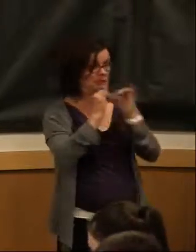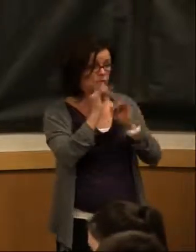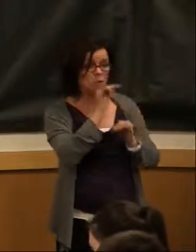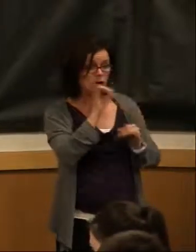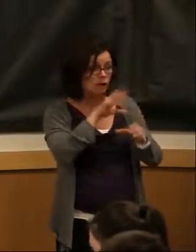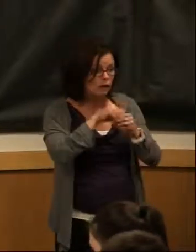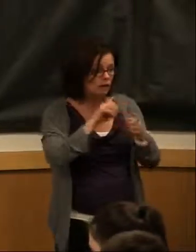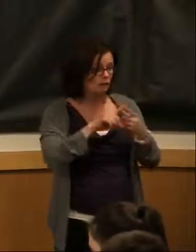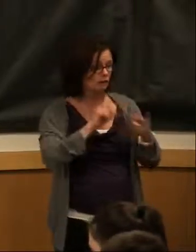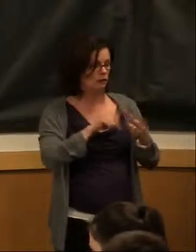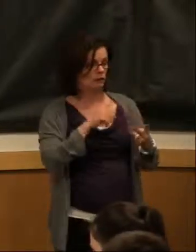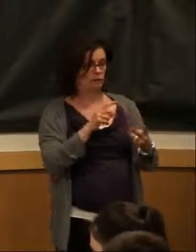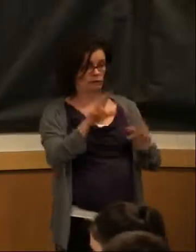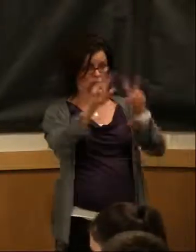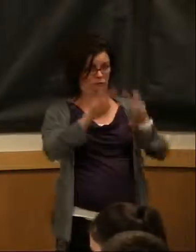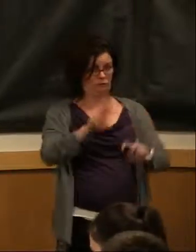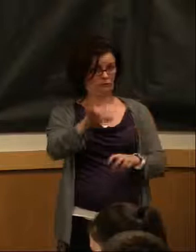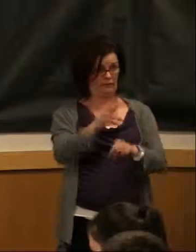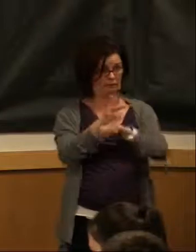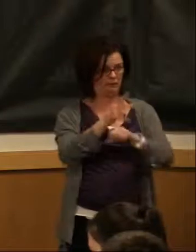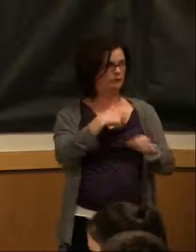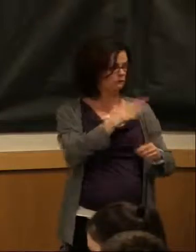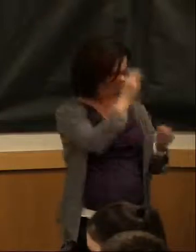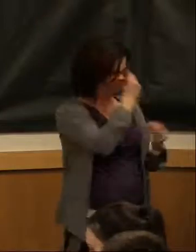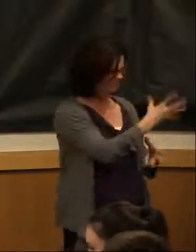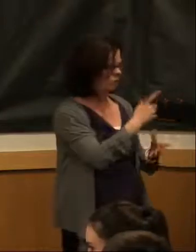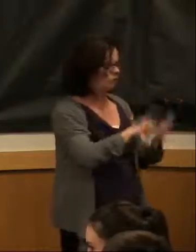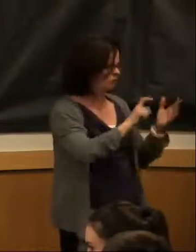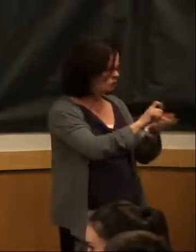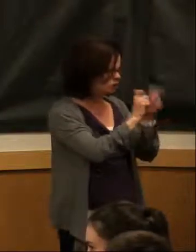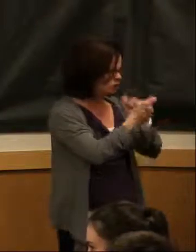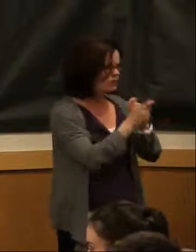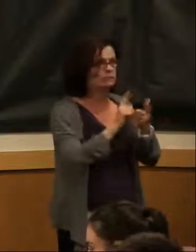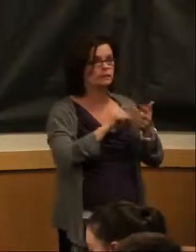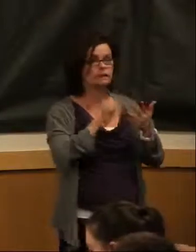what you should change, and also help you write your resumes.